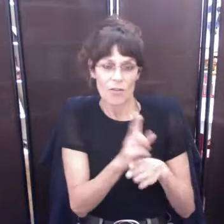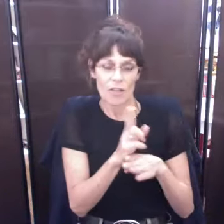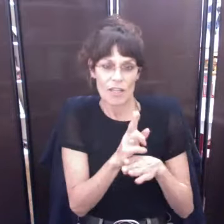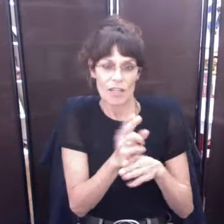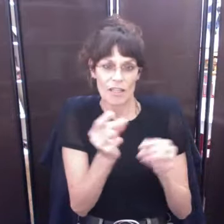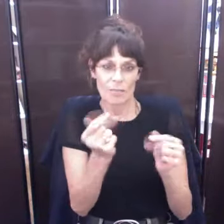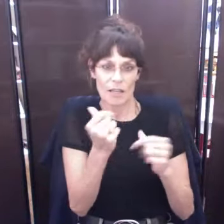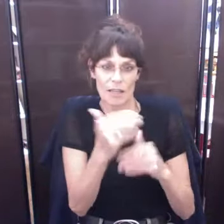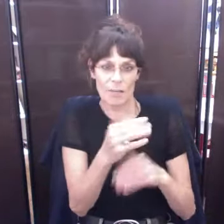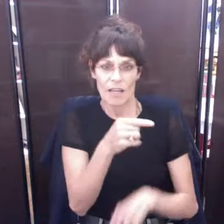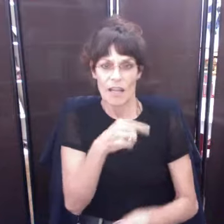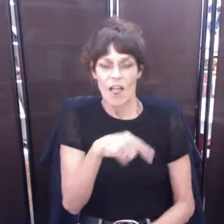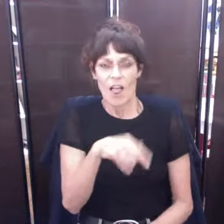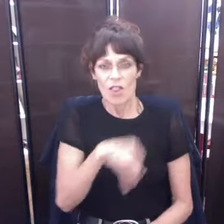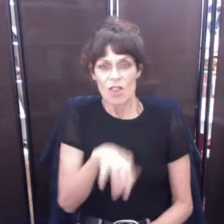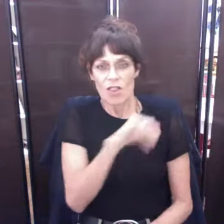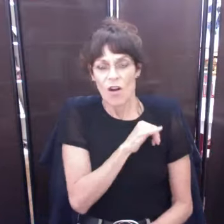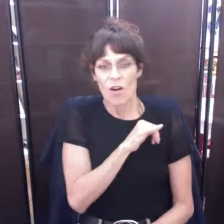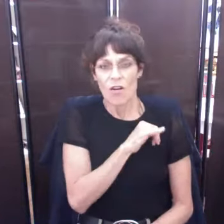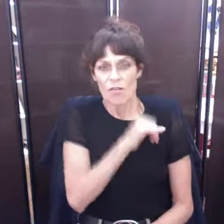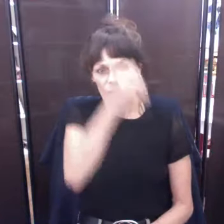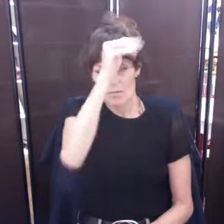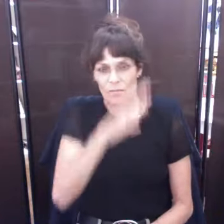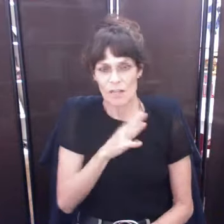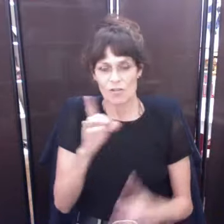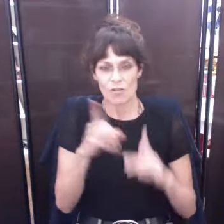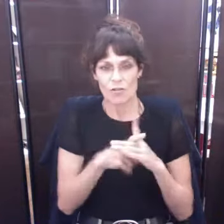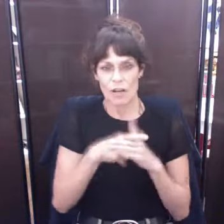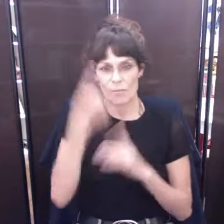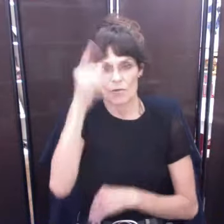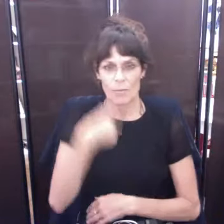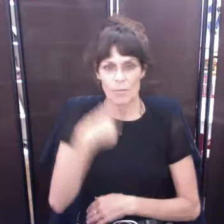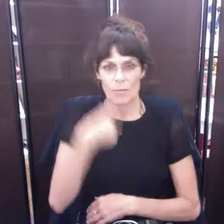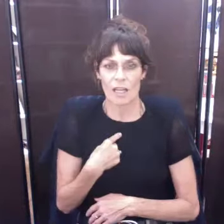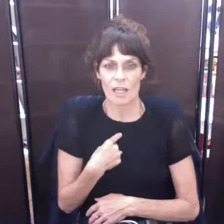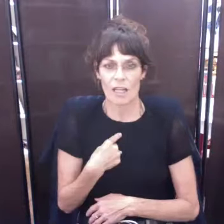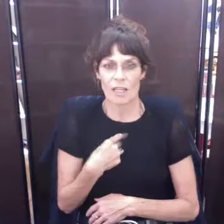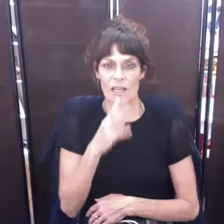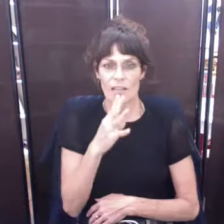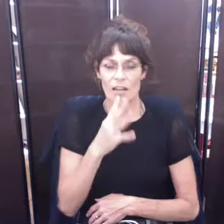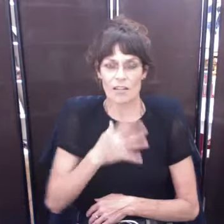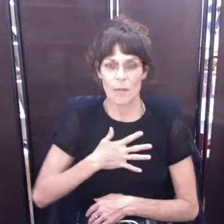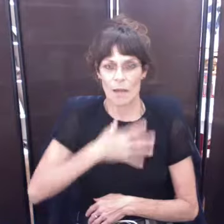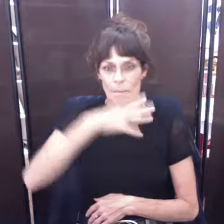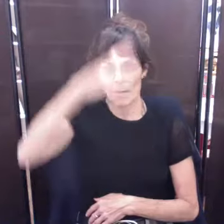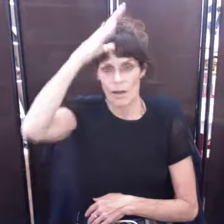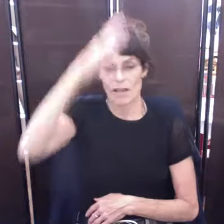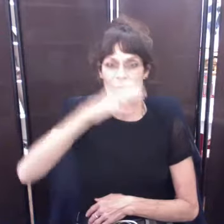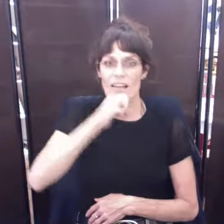boys were there with trucks in 20 minutes flat. They had talked to my parents. I was 18 years old, and my parents